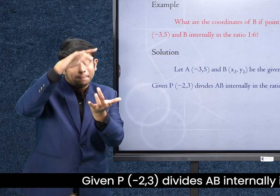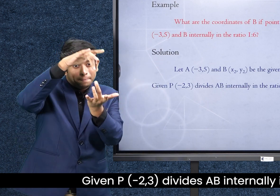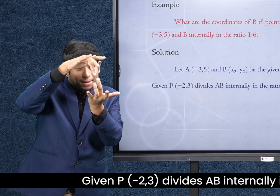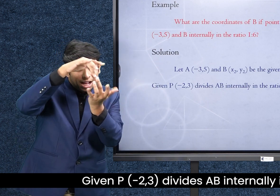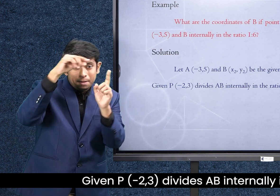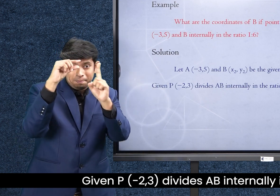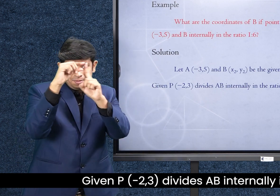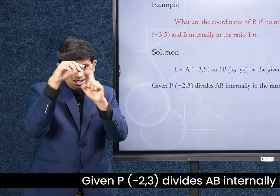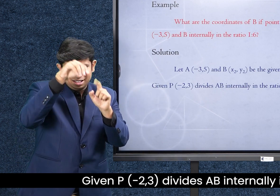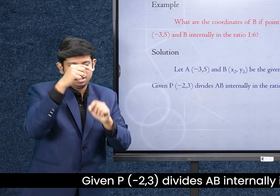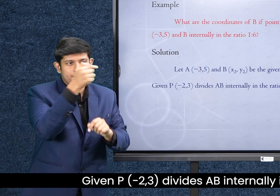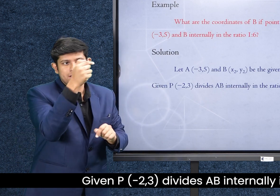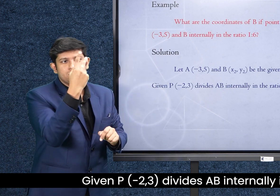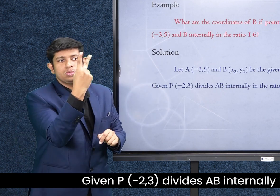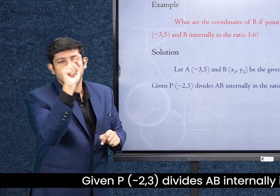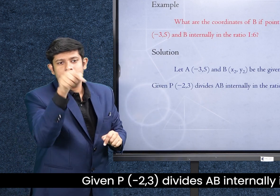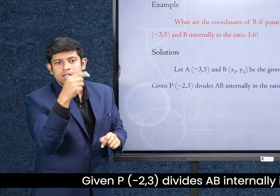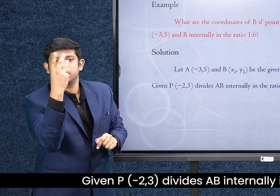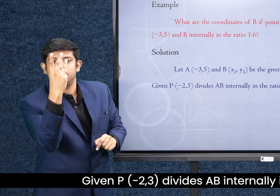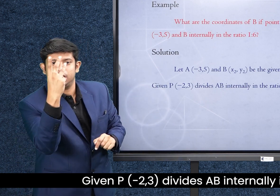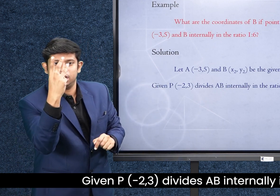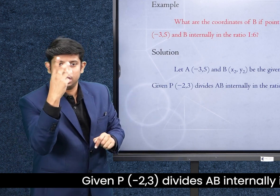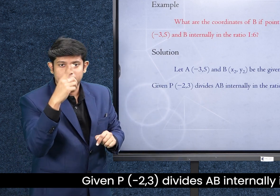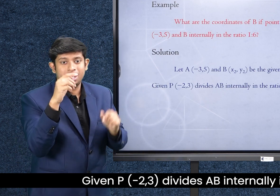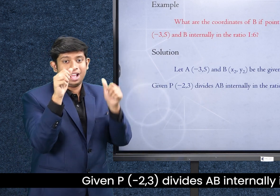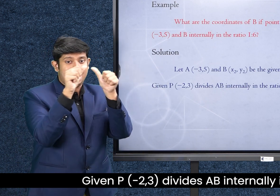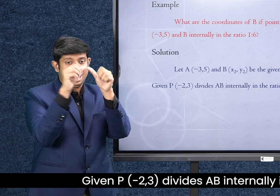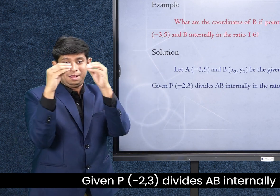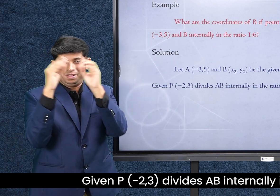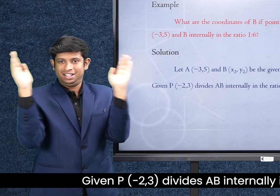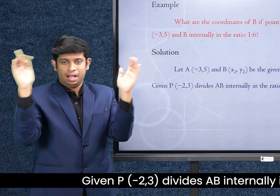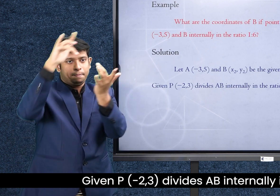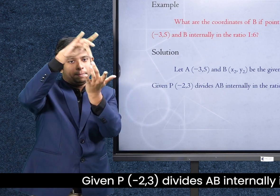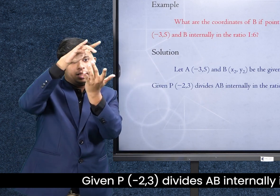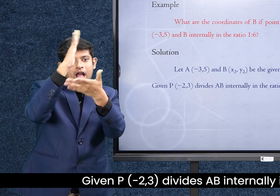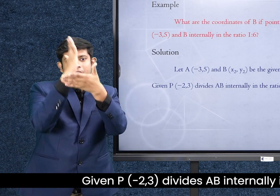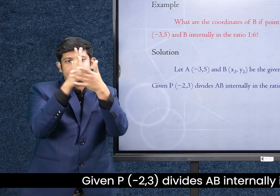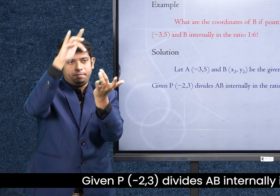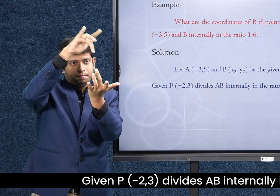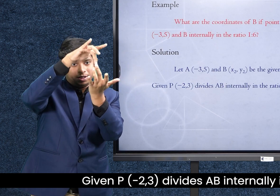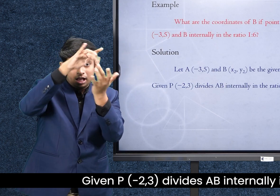Given P minus 2, 3 divides AB internally in the ratio 1:6.